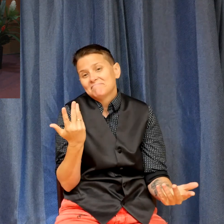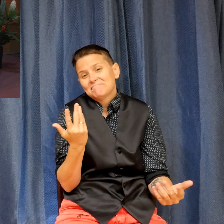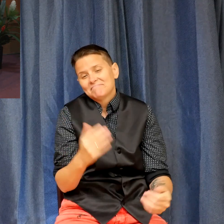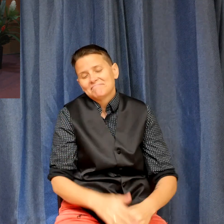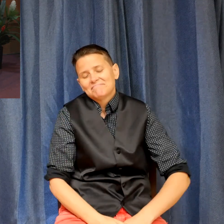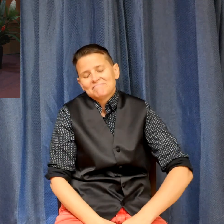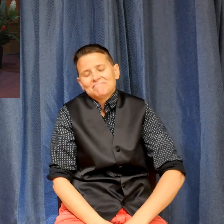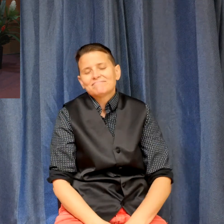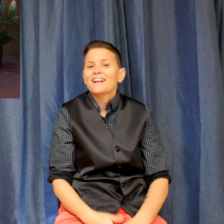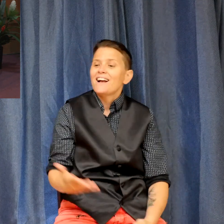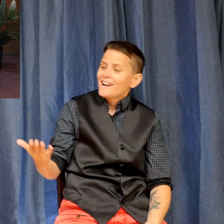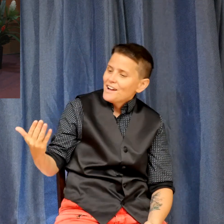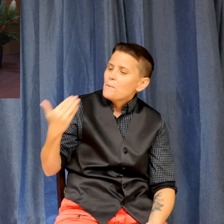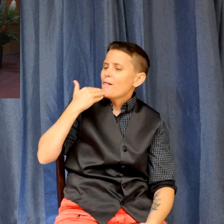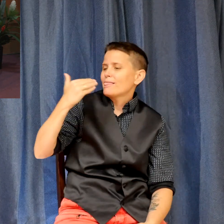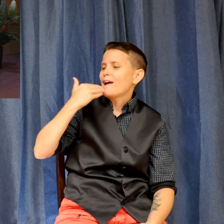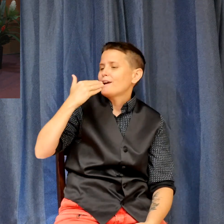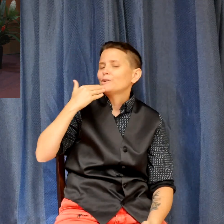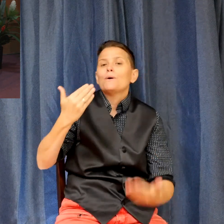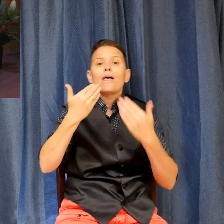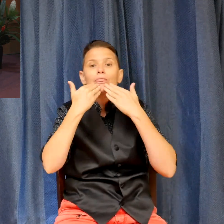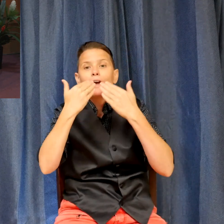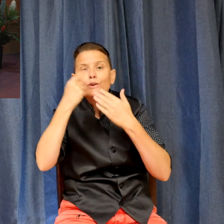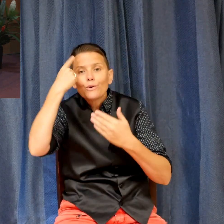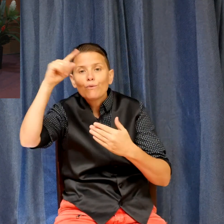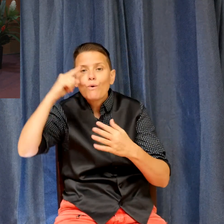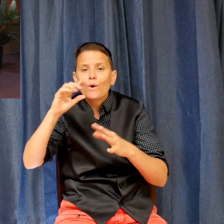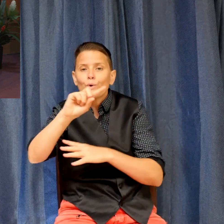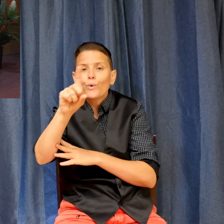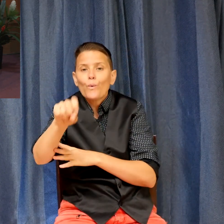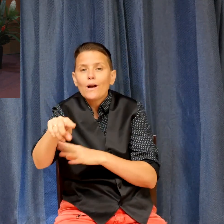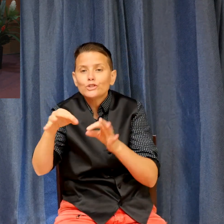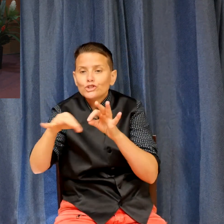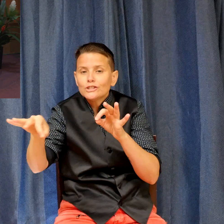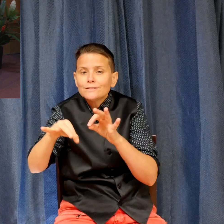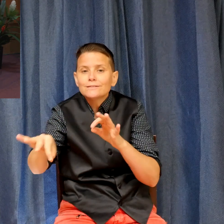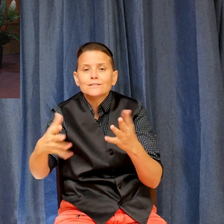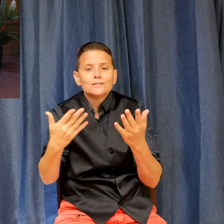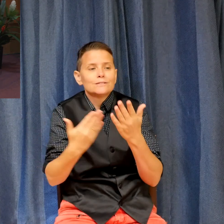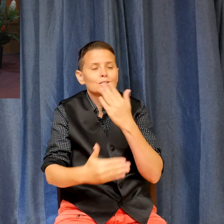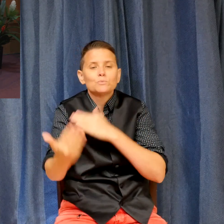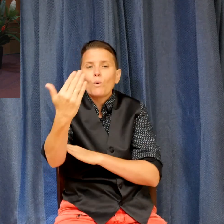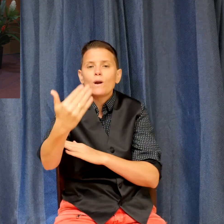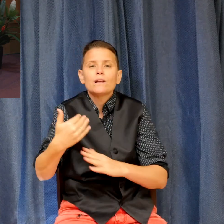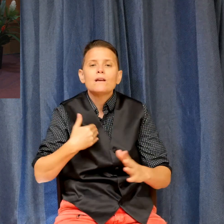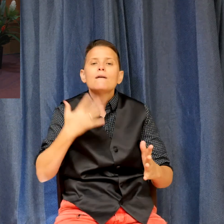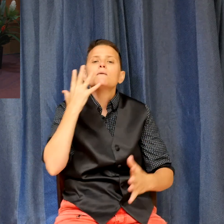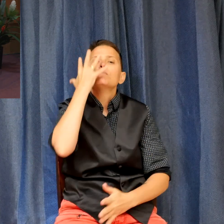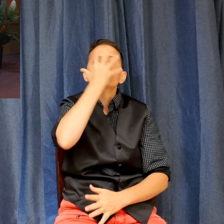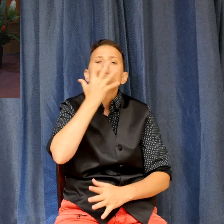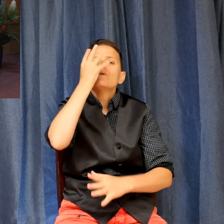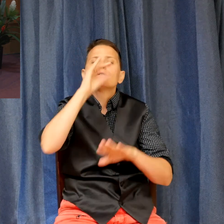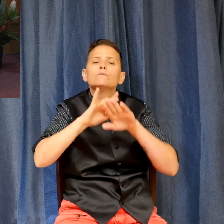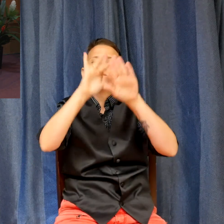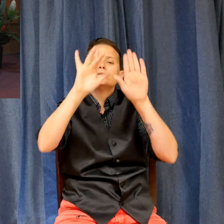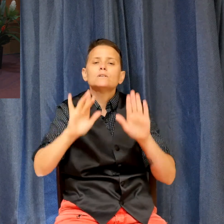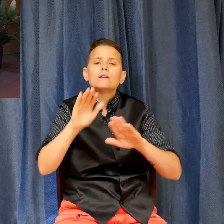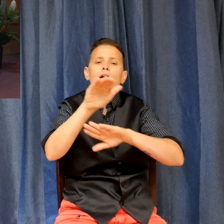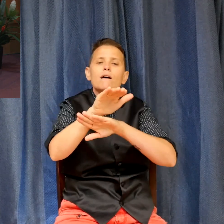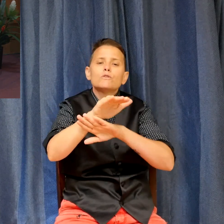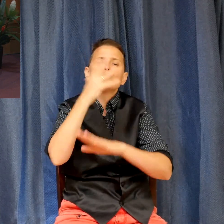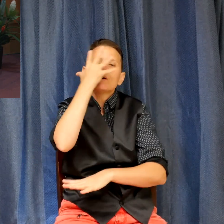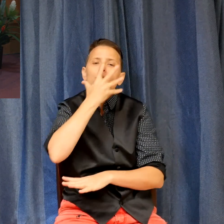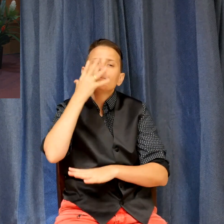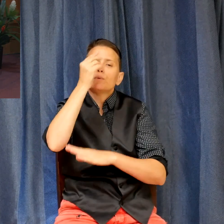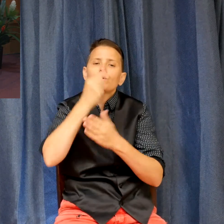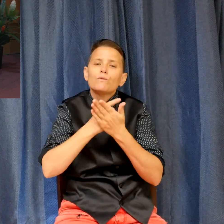future. All right. Well, thank you guys so much. You guys have a beautiful Sunday afternoon, a beautiful week. We love you.